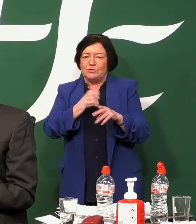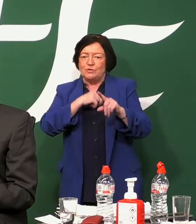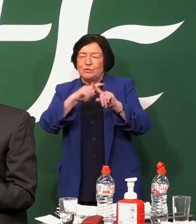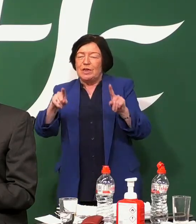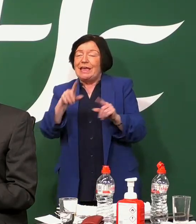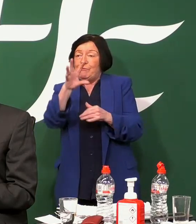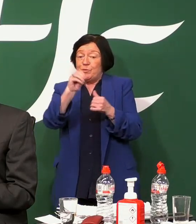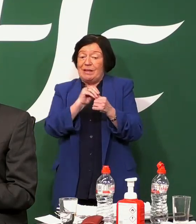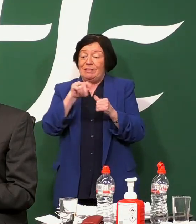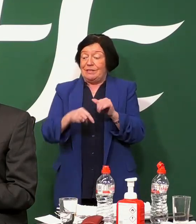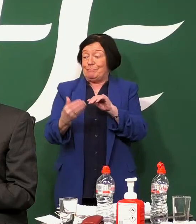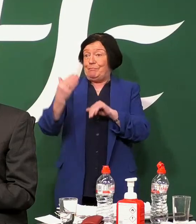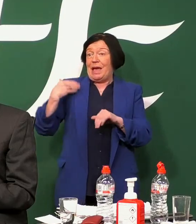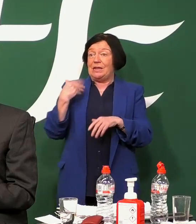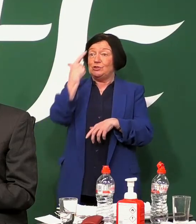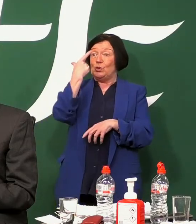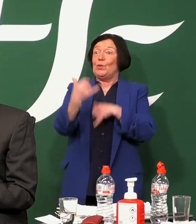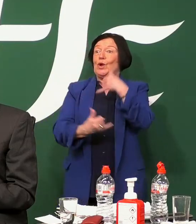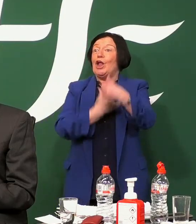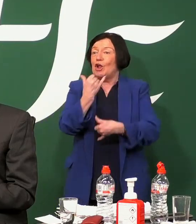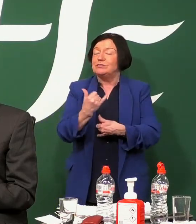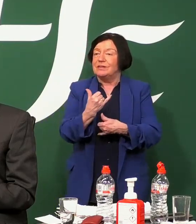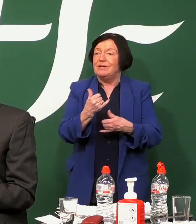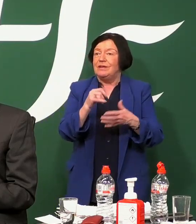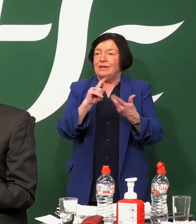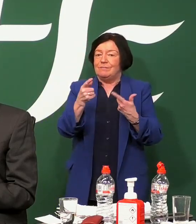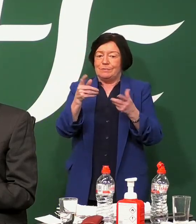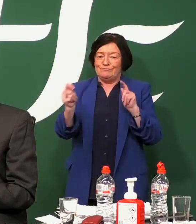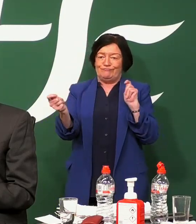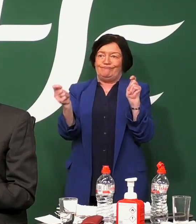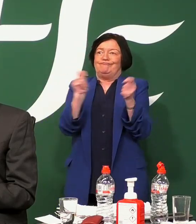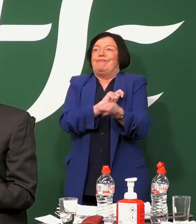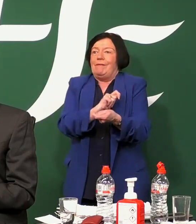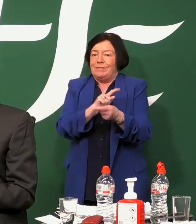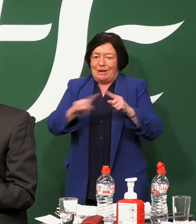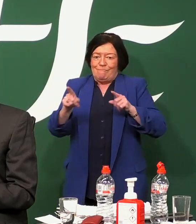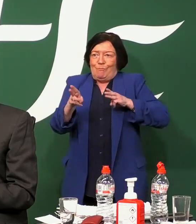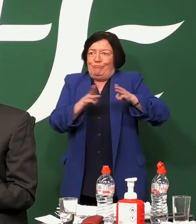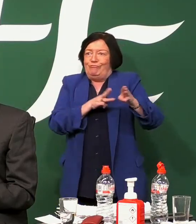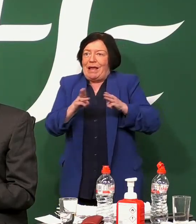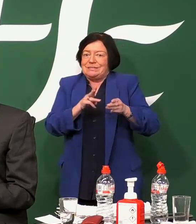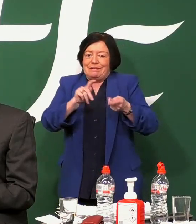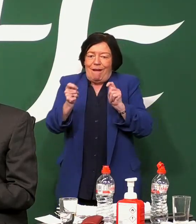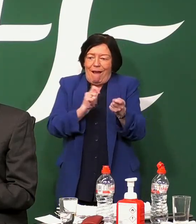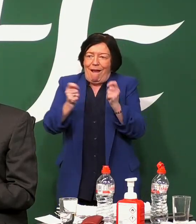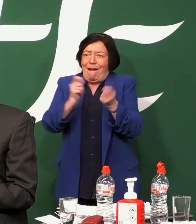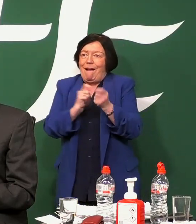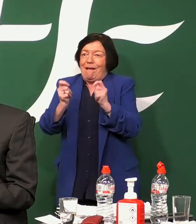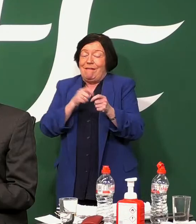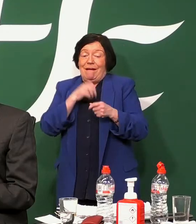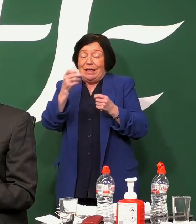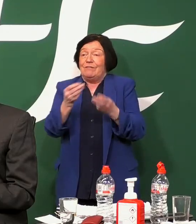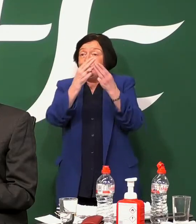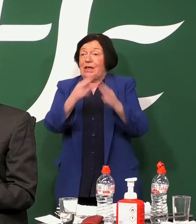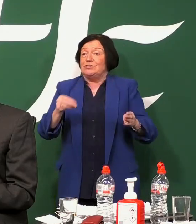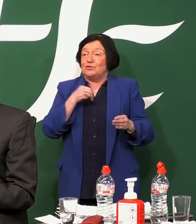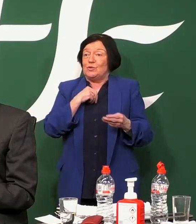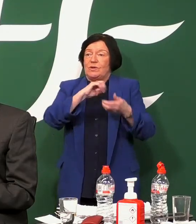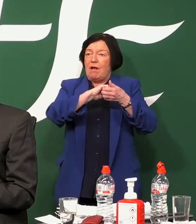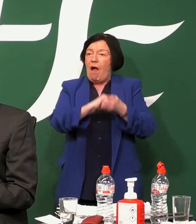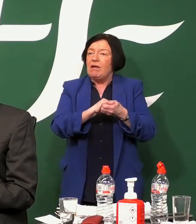with this over this past 2 years, there's been transformative practices, and I give the credit to colleagues